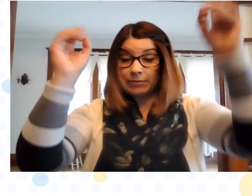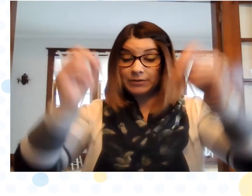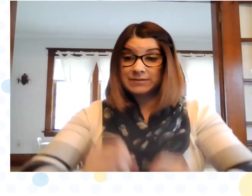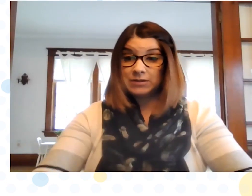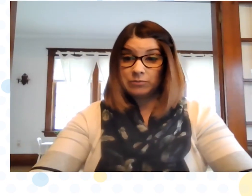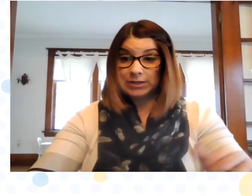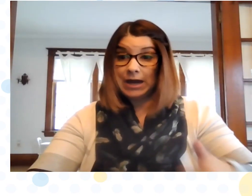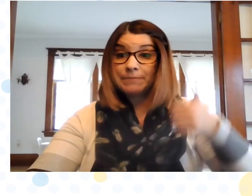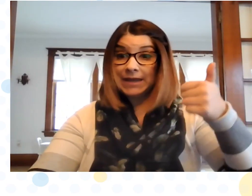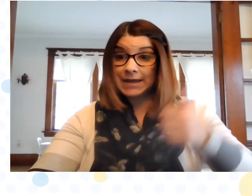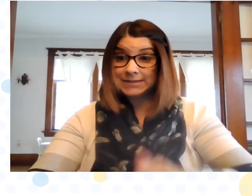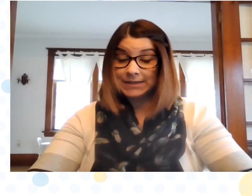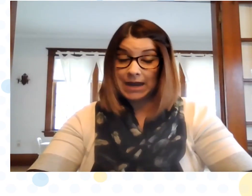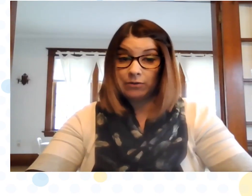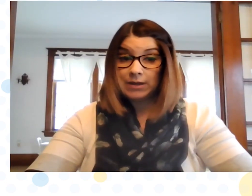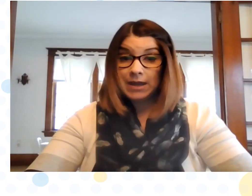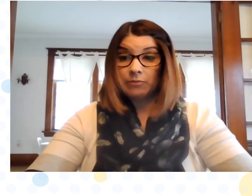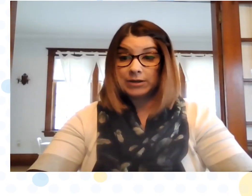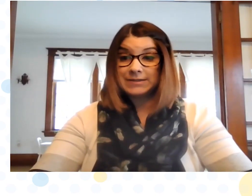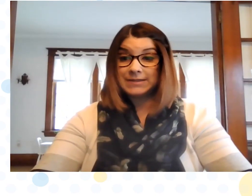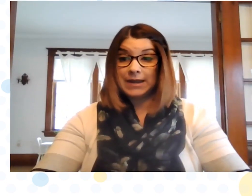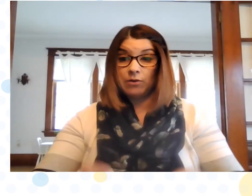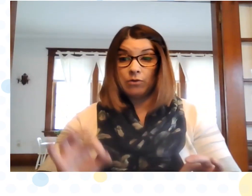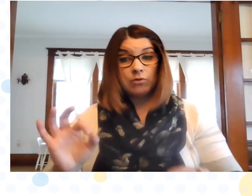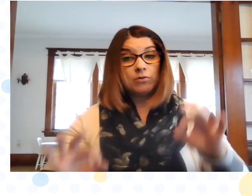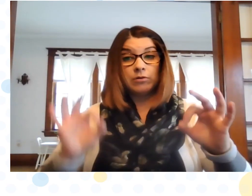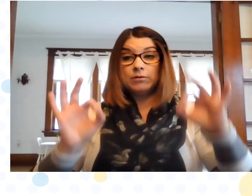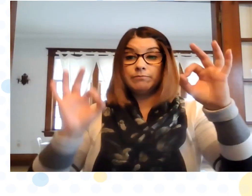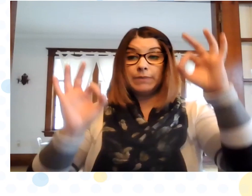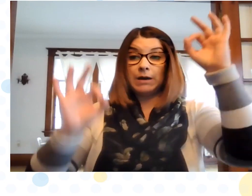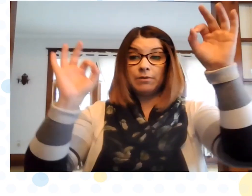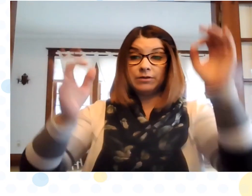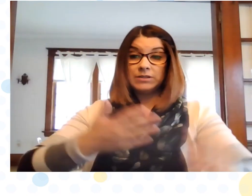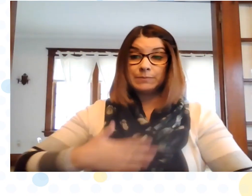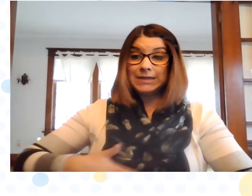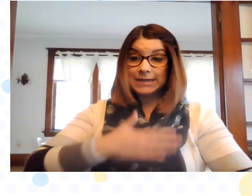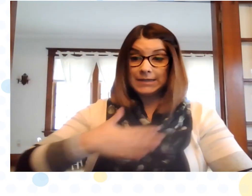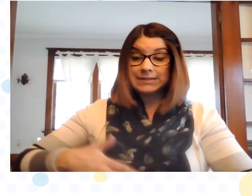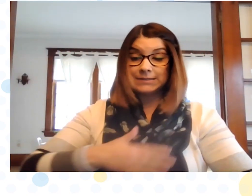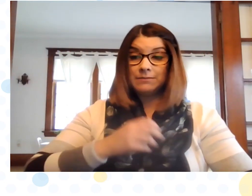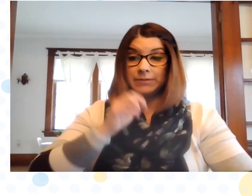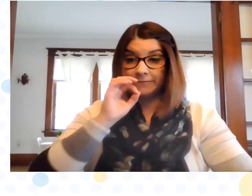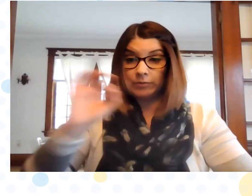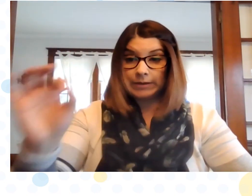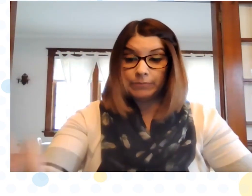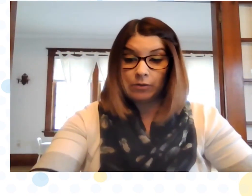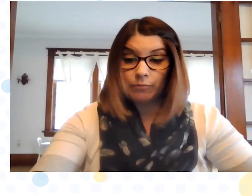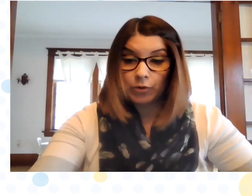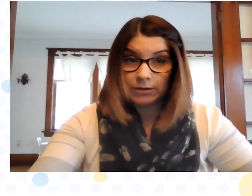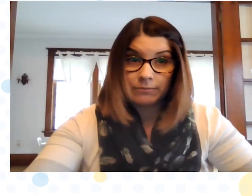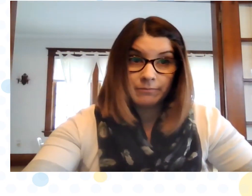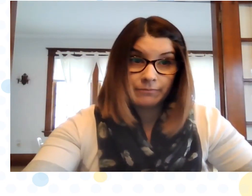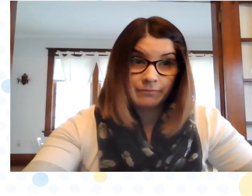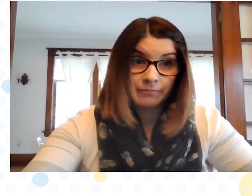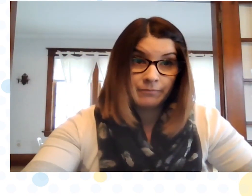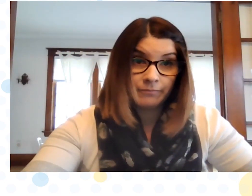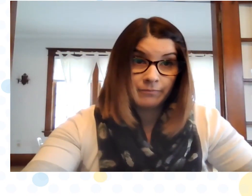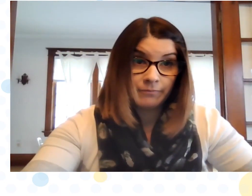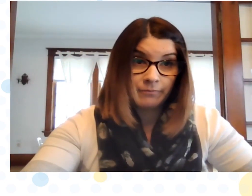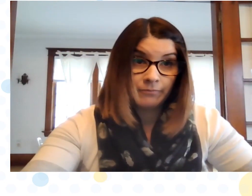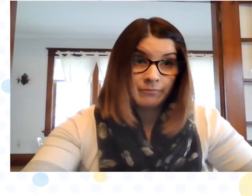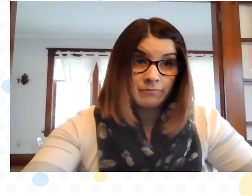getting them to say bubbles, we're going to up the ante now, and we're going to say, oh, bubbles, please, before we blow more.